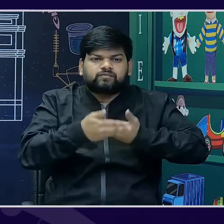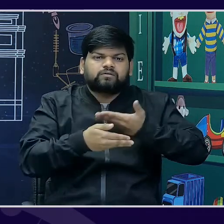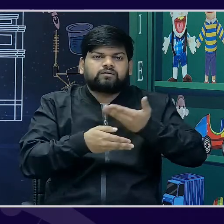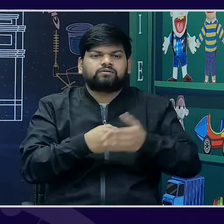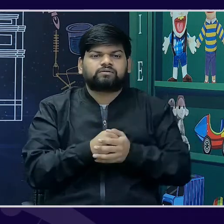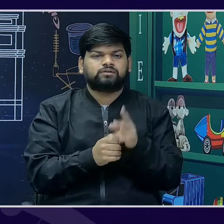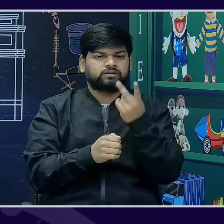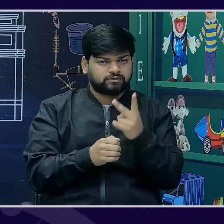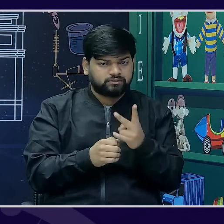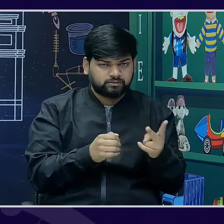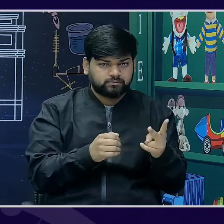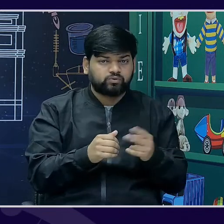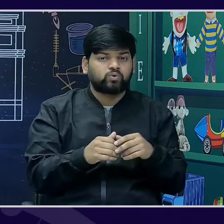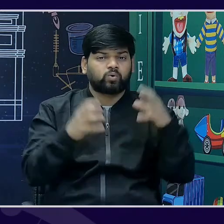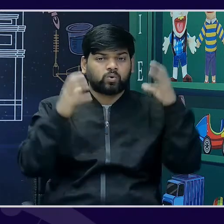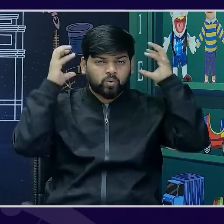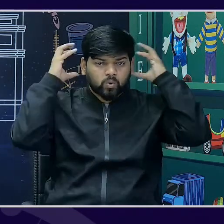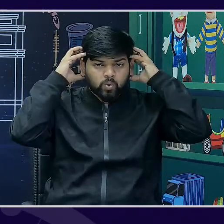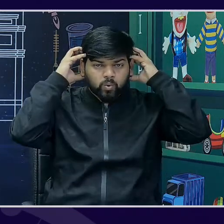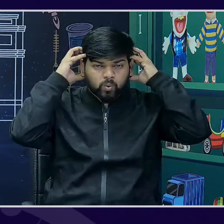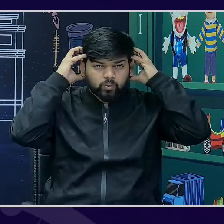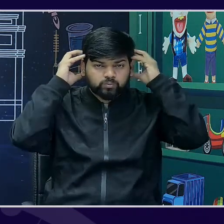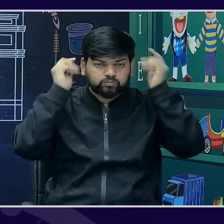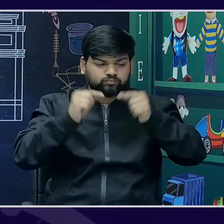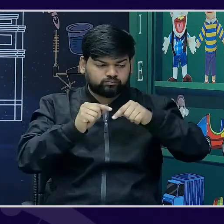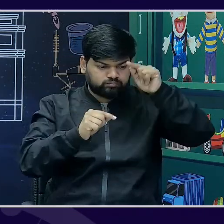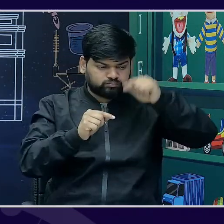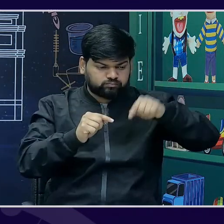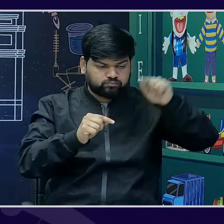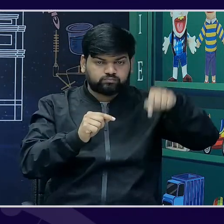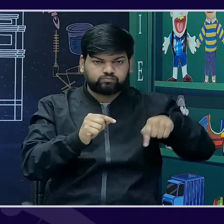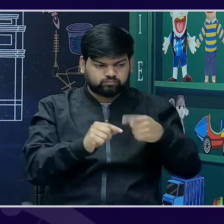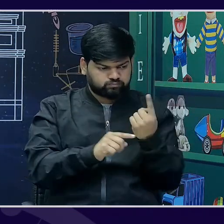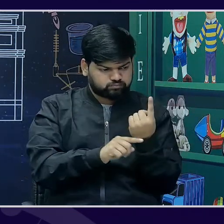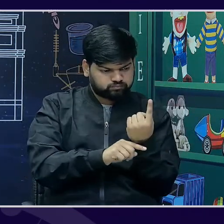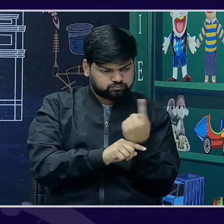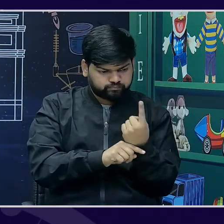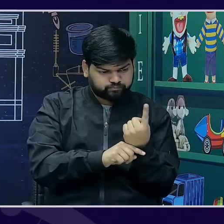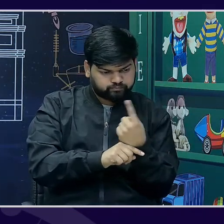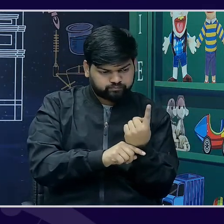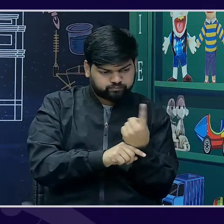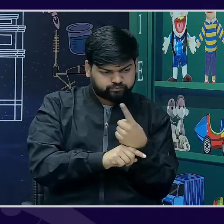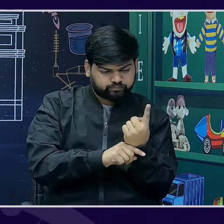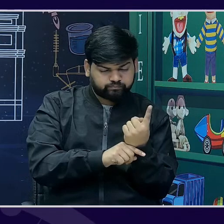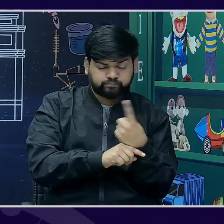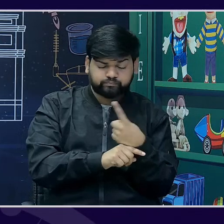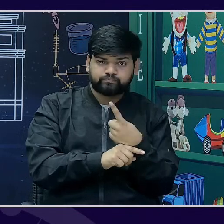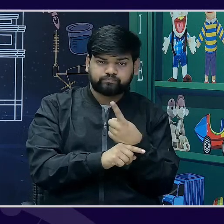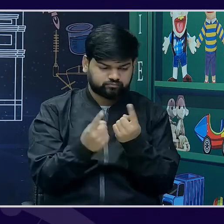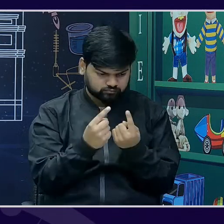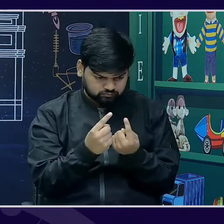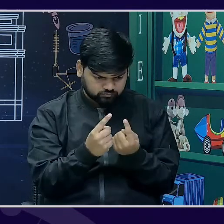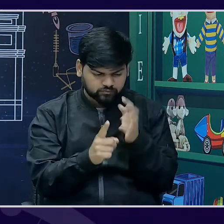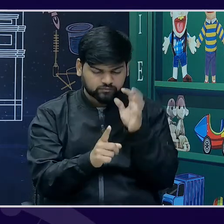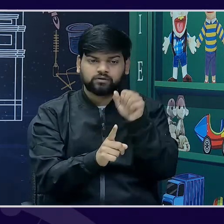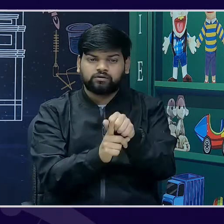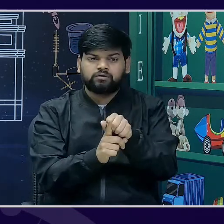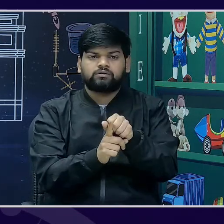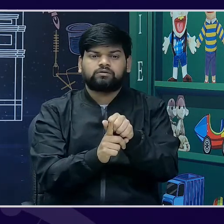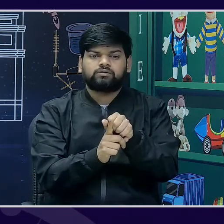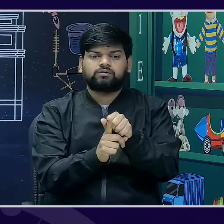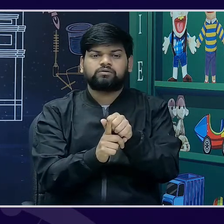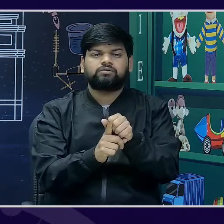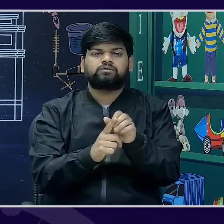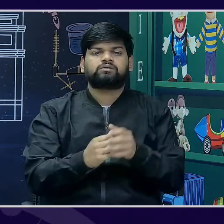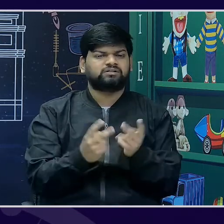being done, and we need to make sure the cochlear structures are intact, because